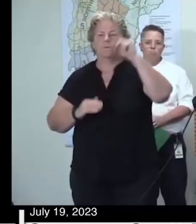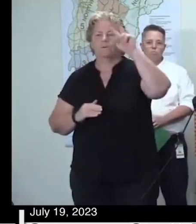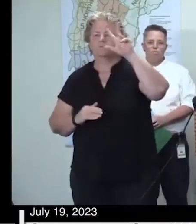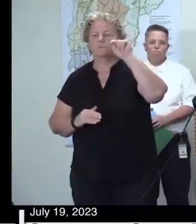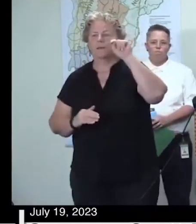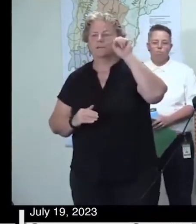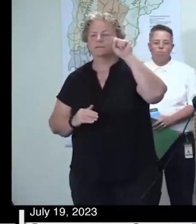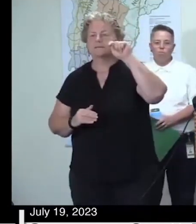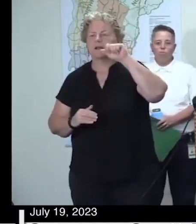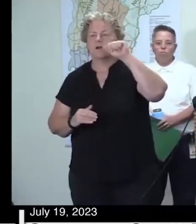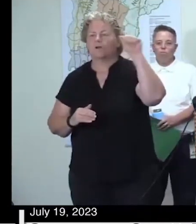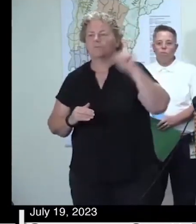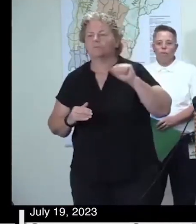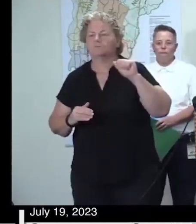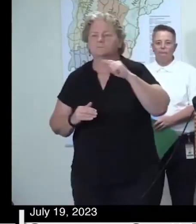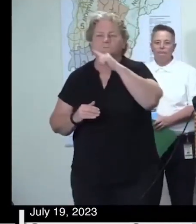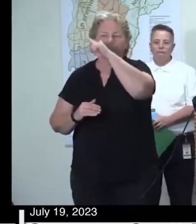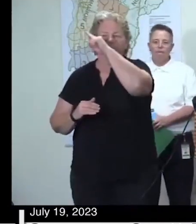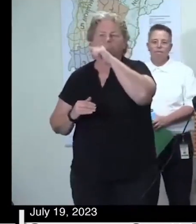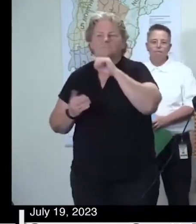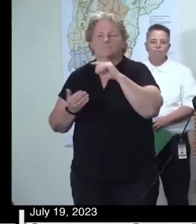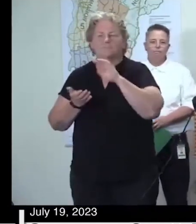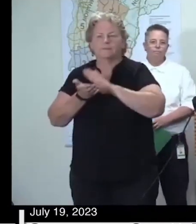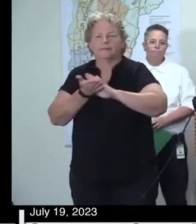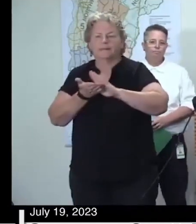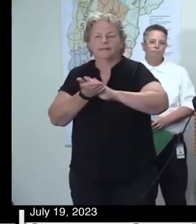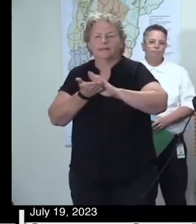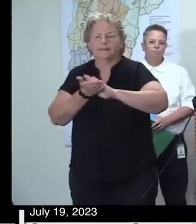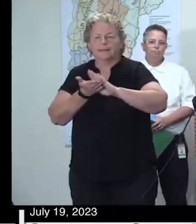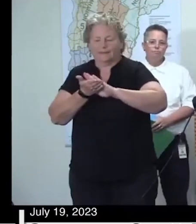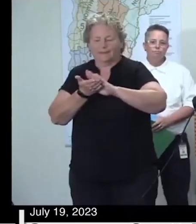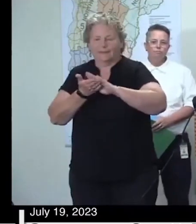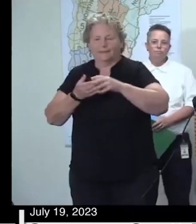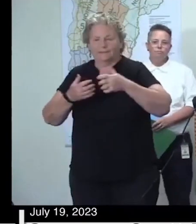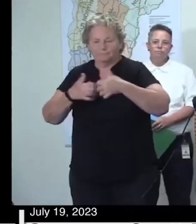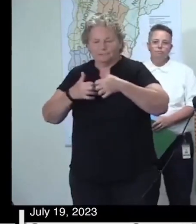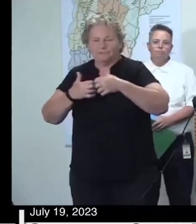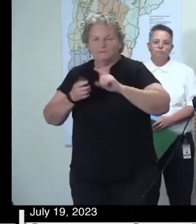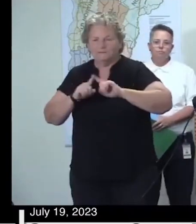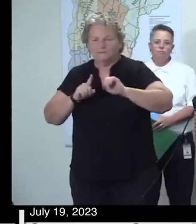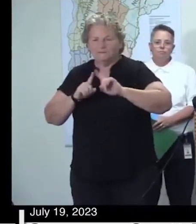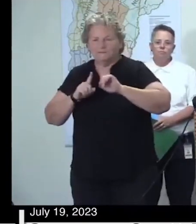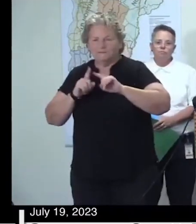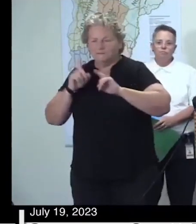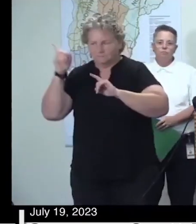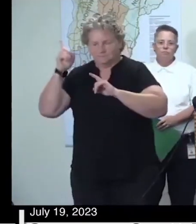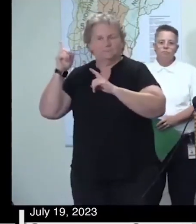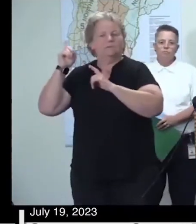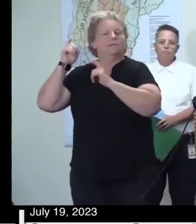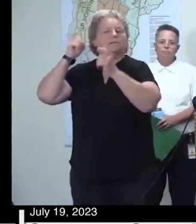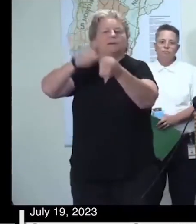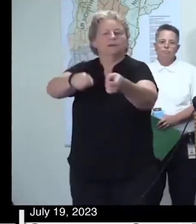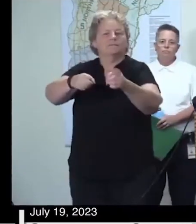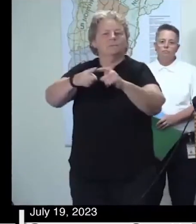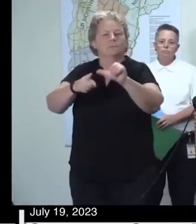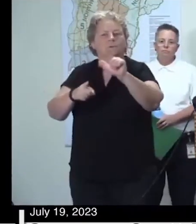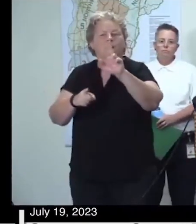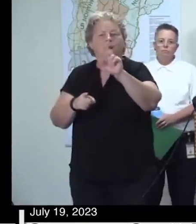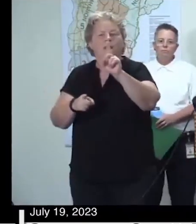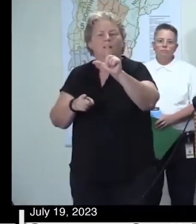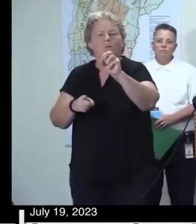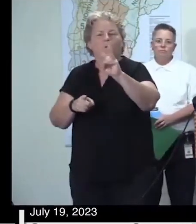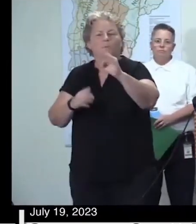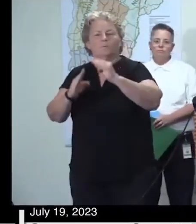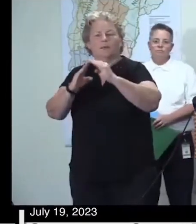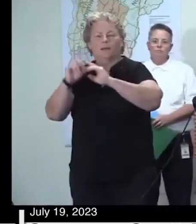These are just a few examples of the generous spirit of Vermont taking place all over the state. Right now, we need